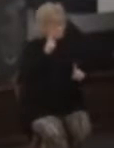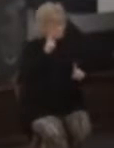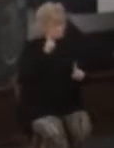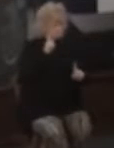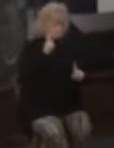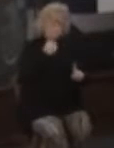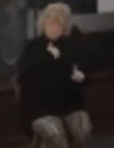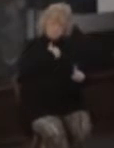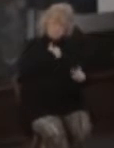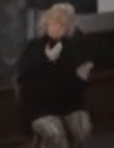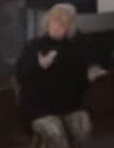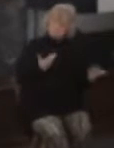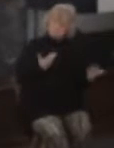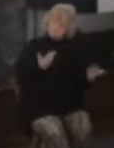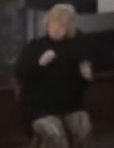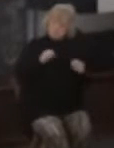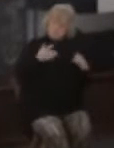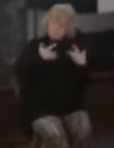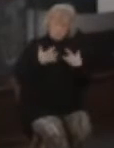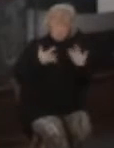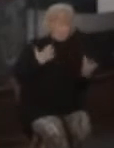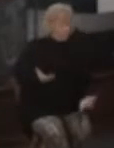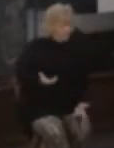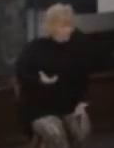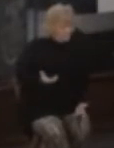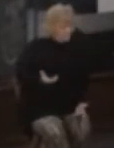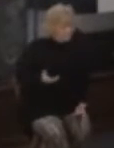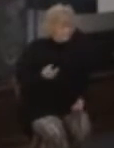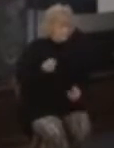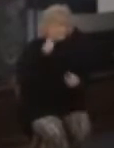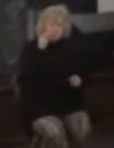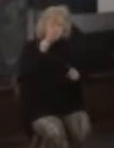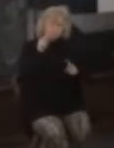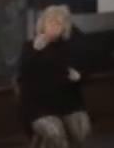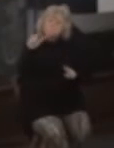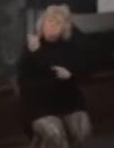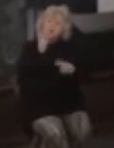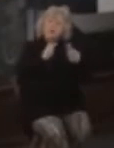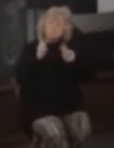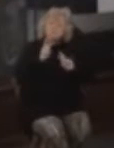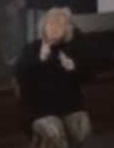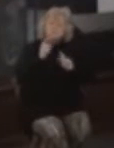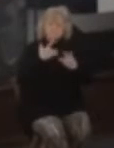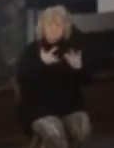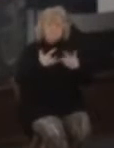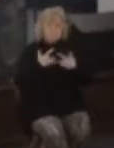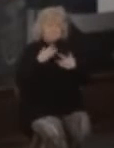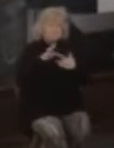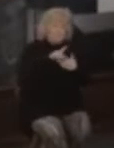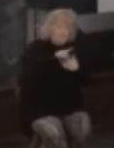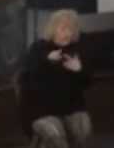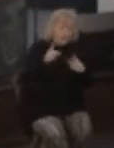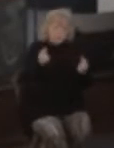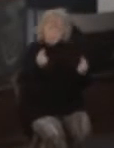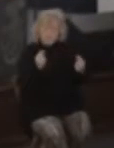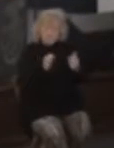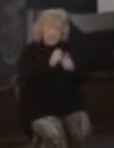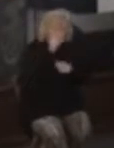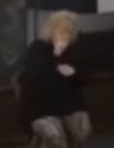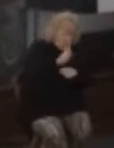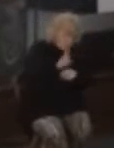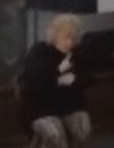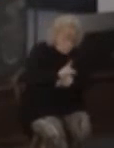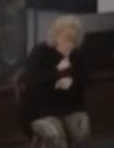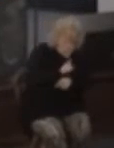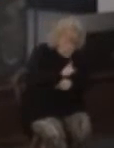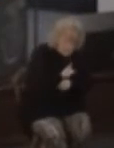own successes. When you're looking at other people and concerned about what they're doing and how God is using them, you're